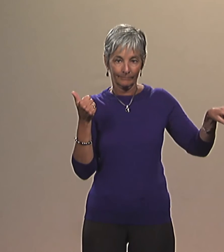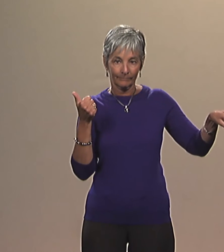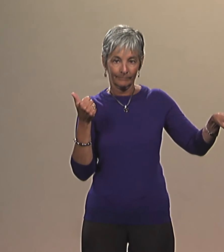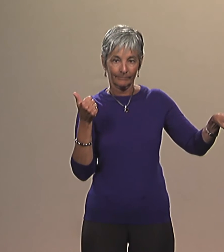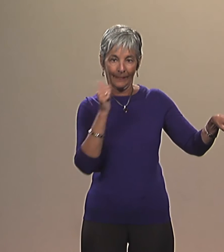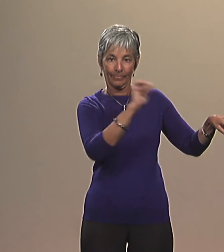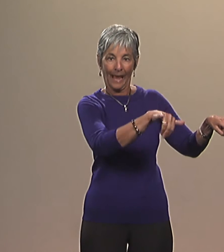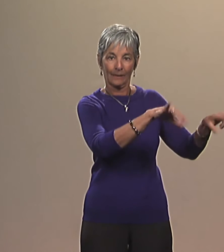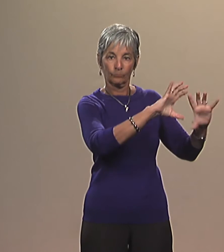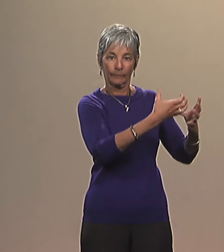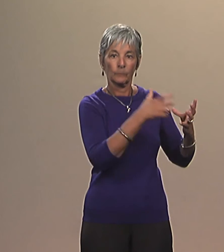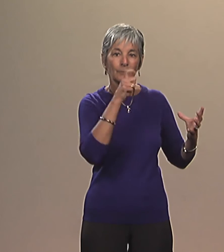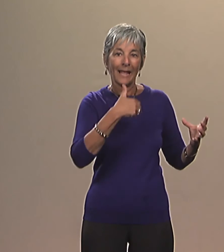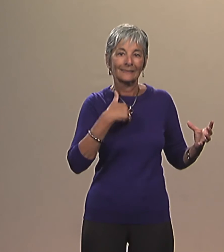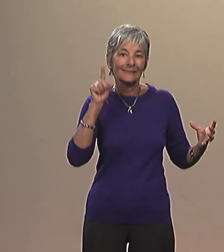It was the group who had deaf parents.